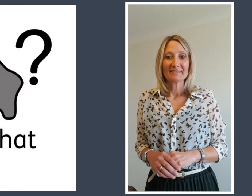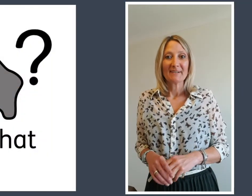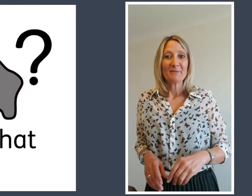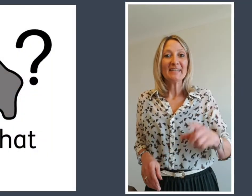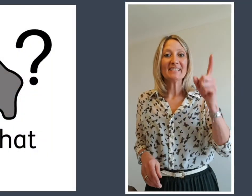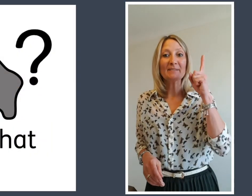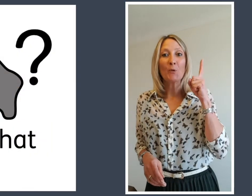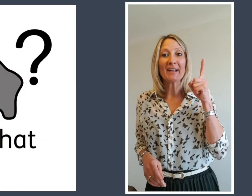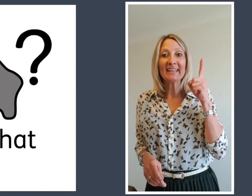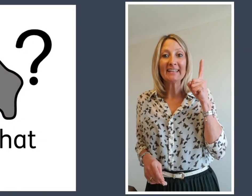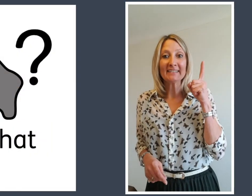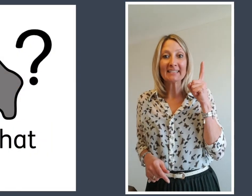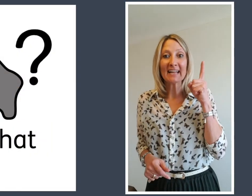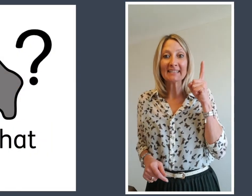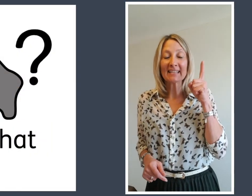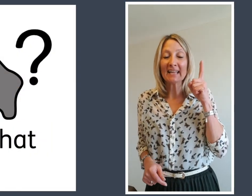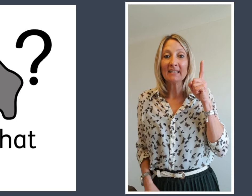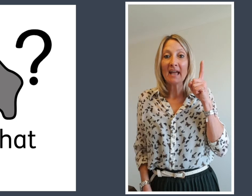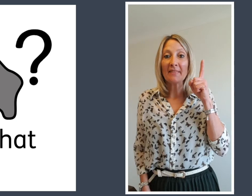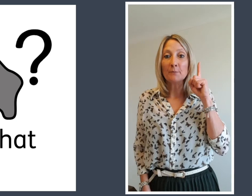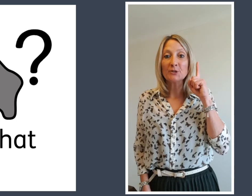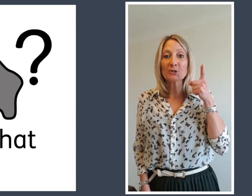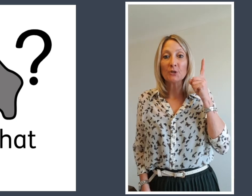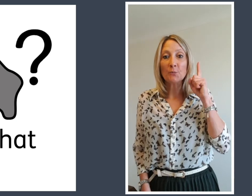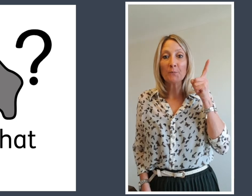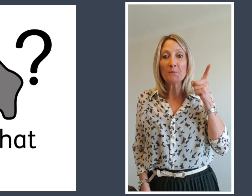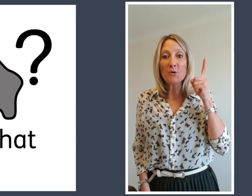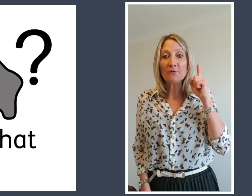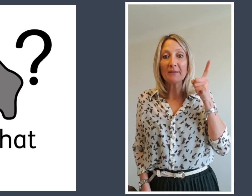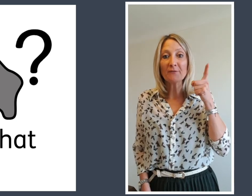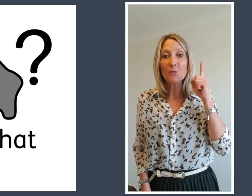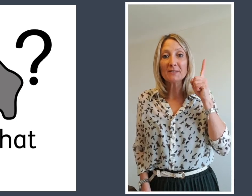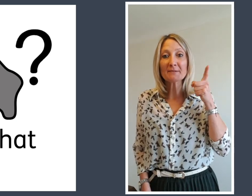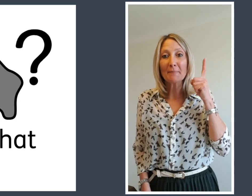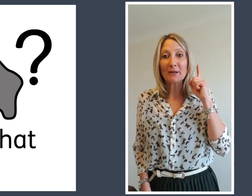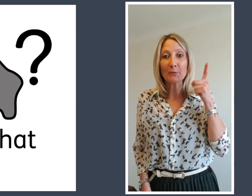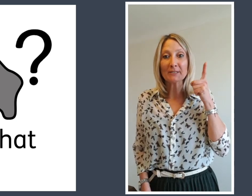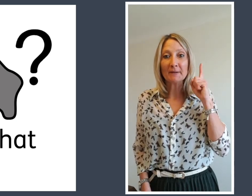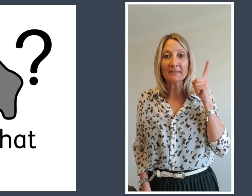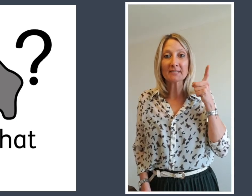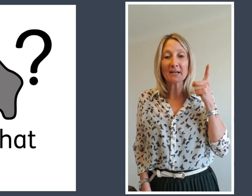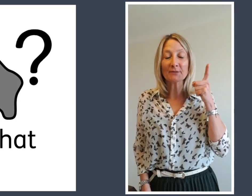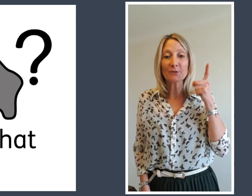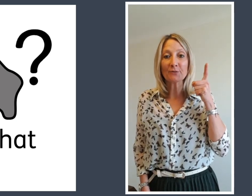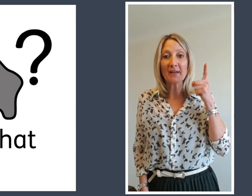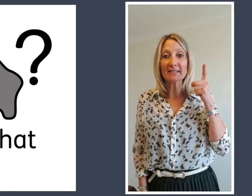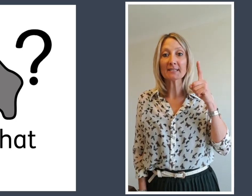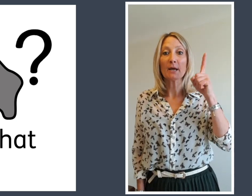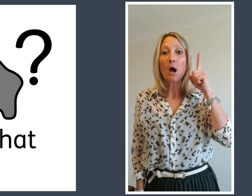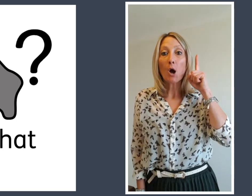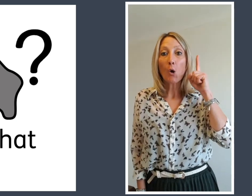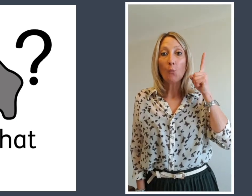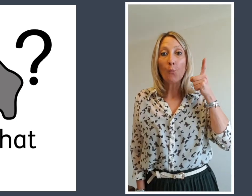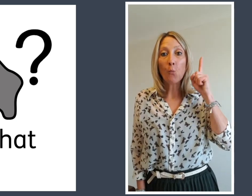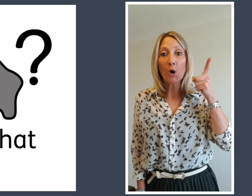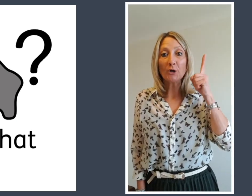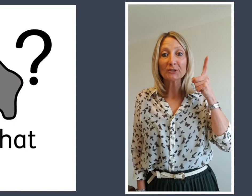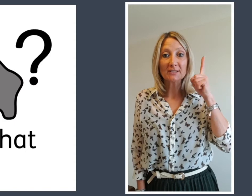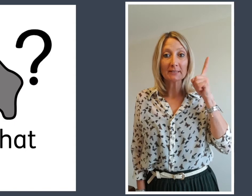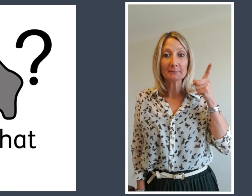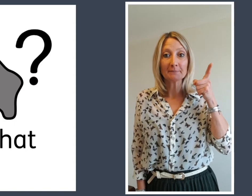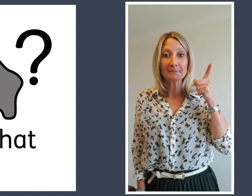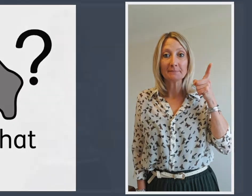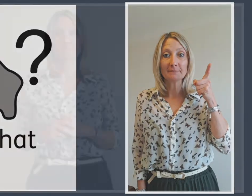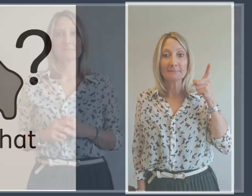What? We need a working index hand again and then we're just going to move it forwards and backwards by the side of your face.